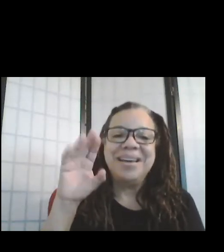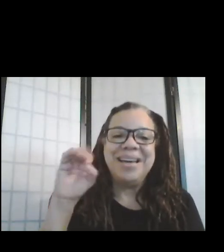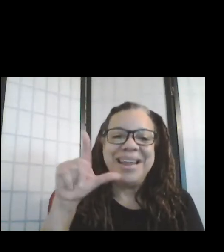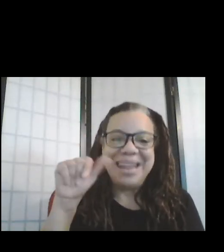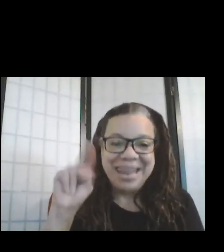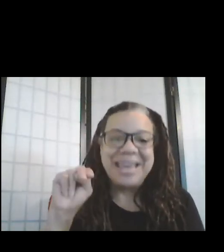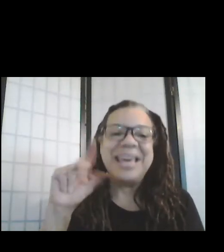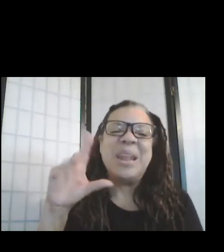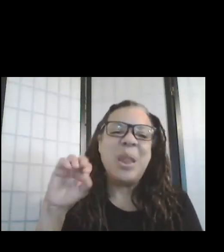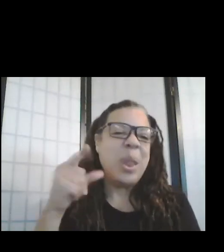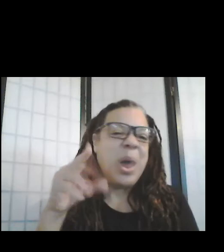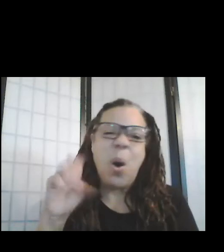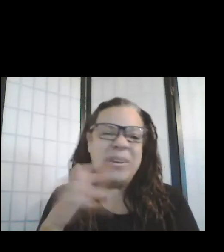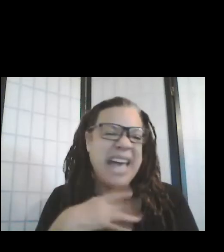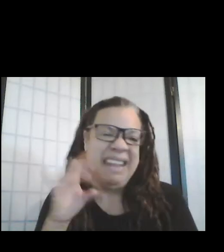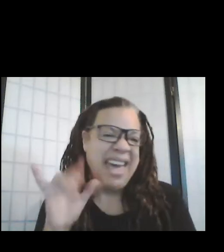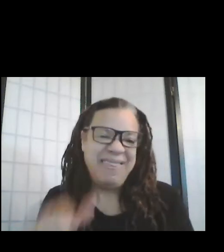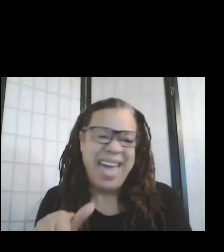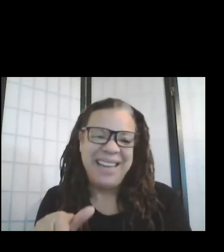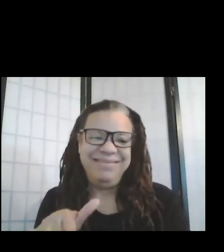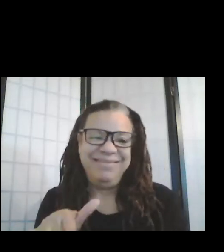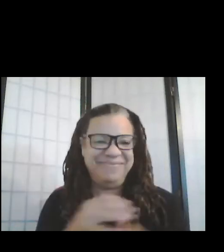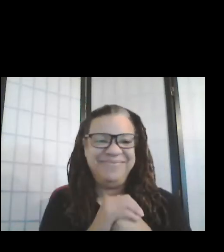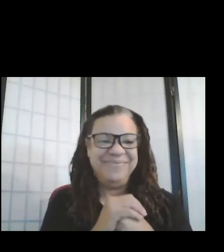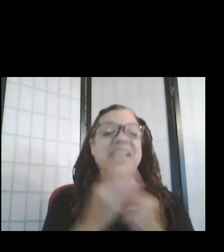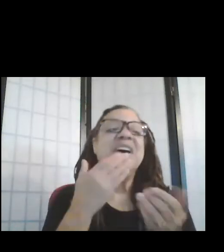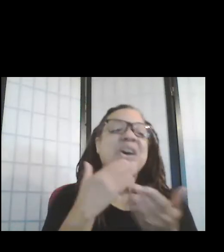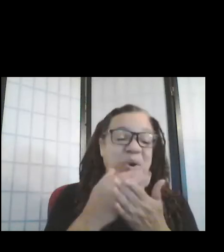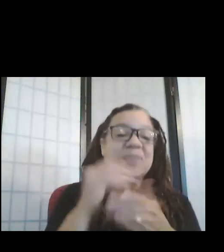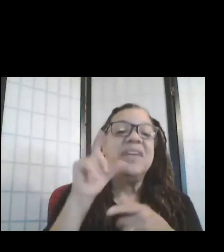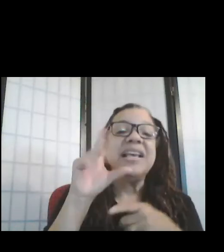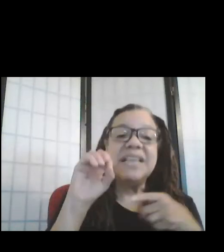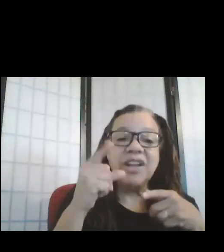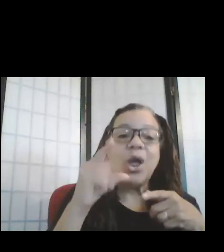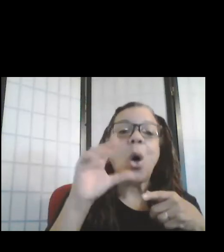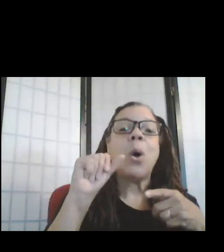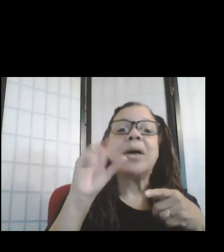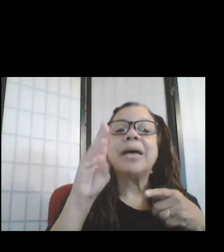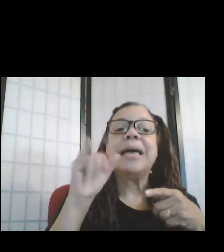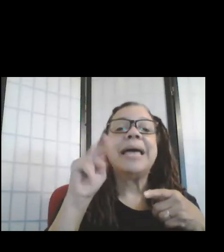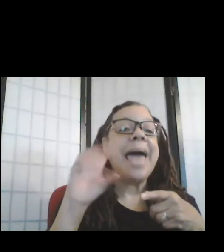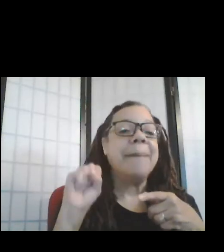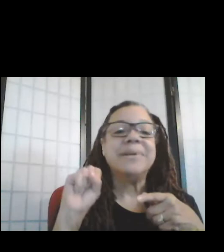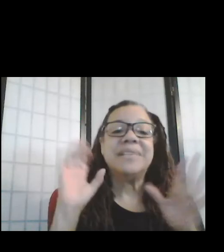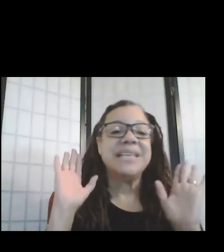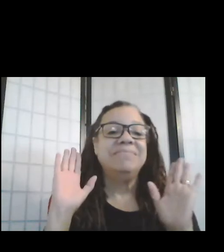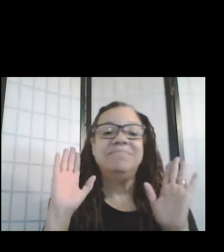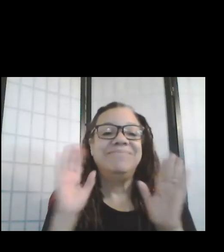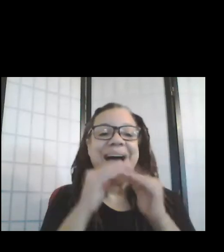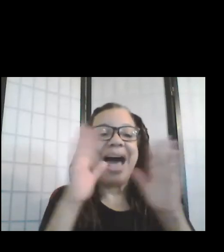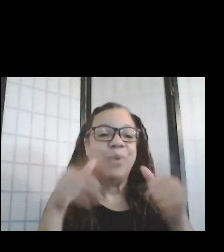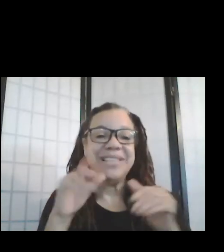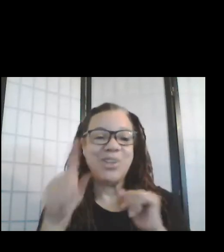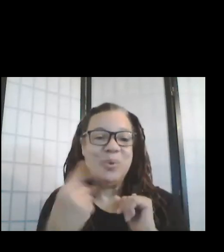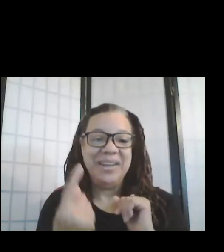same reason. You didn't Good for like them. good for log cabins, like you said in the story, not a lot else. Right?